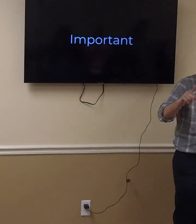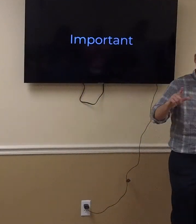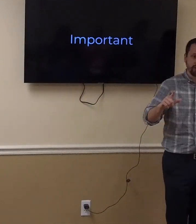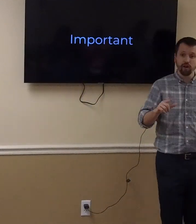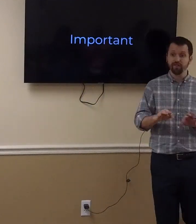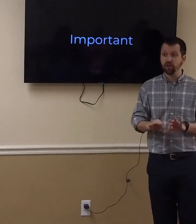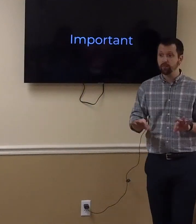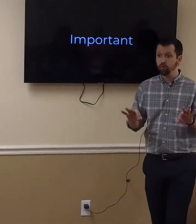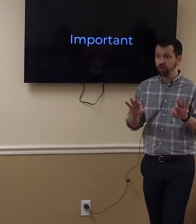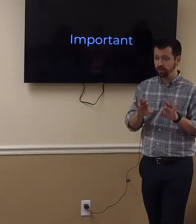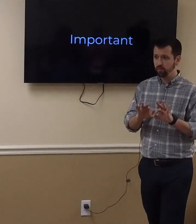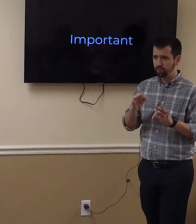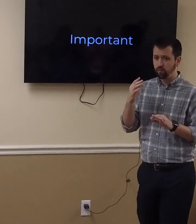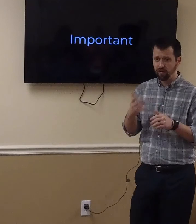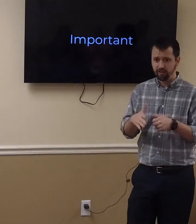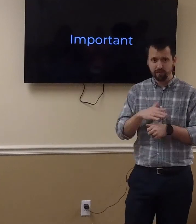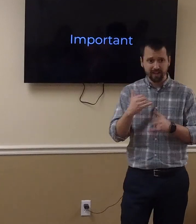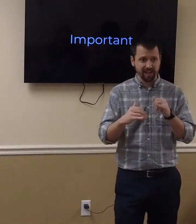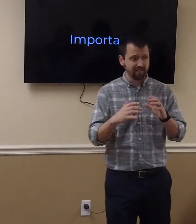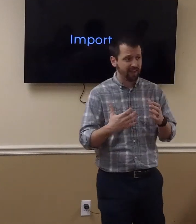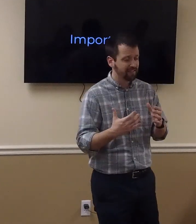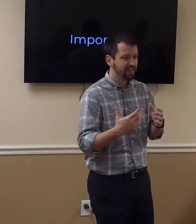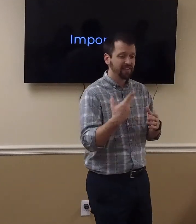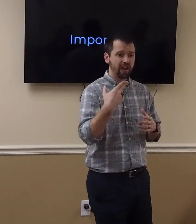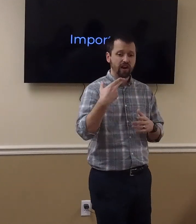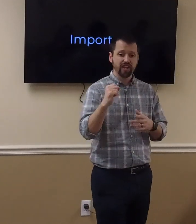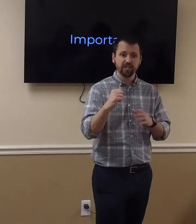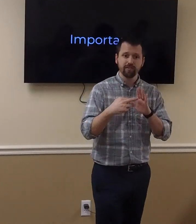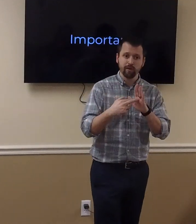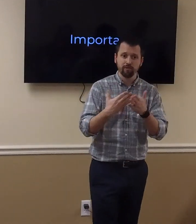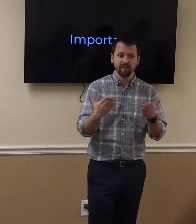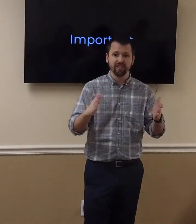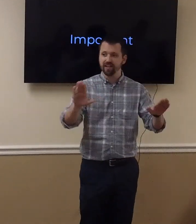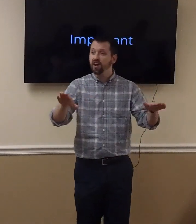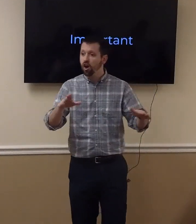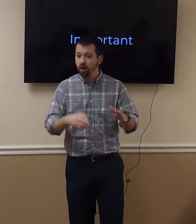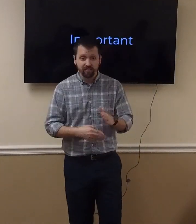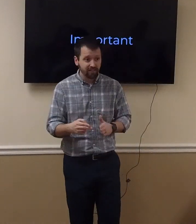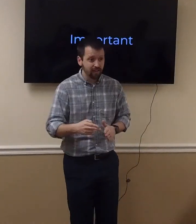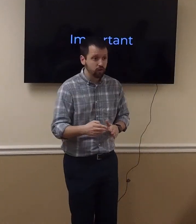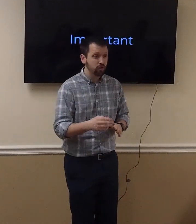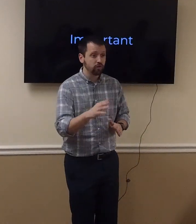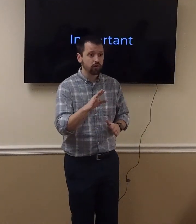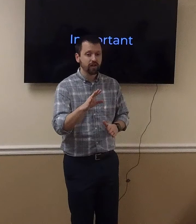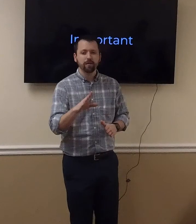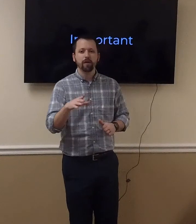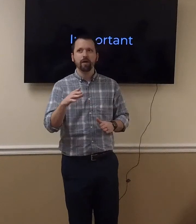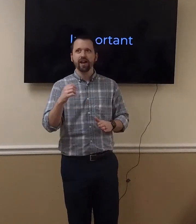Classifiers are very important. We covered these in my last class. They are handshakes that represent a thing. Honestly, if you could do,